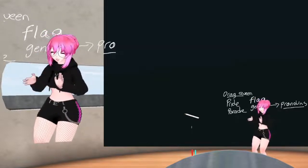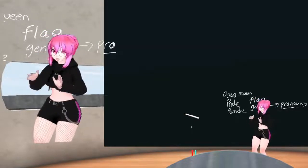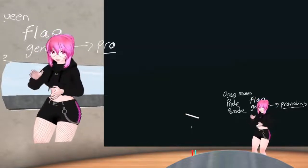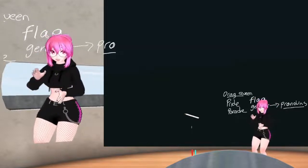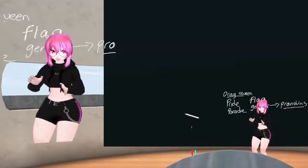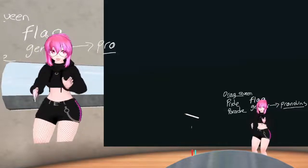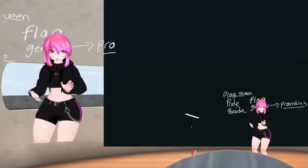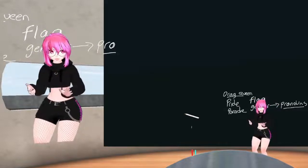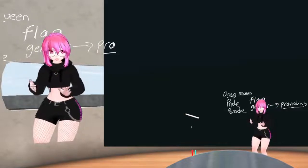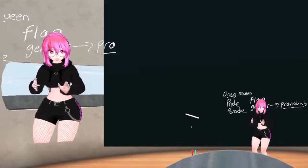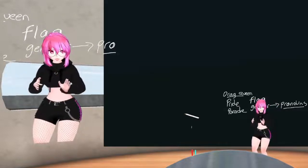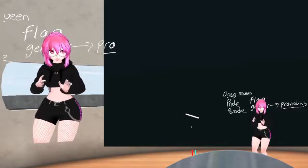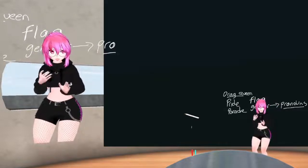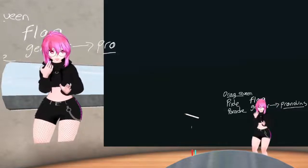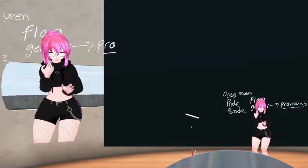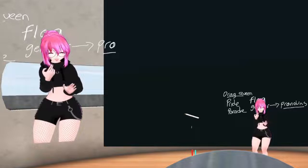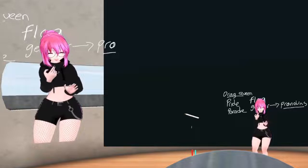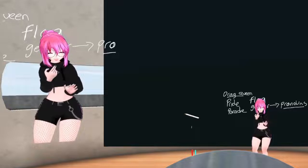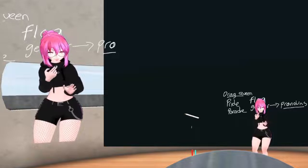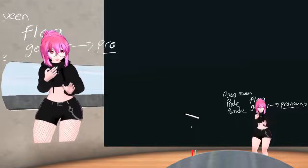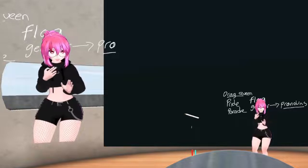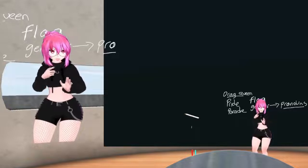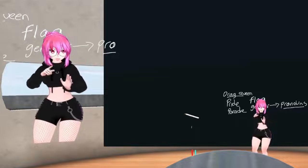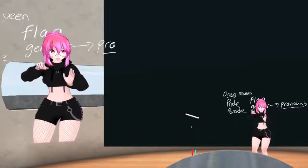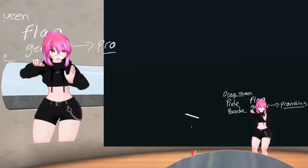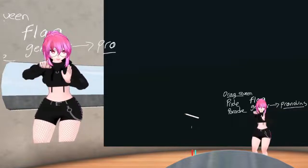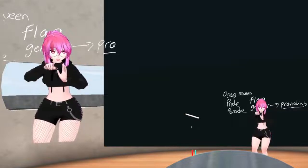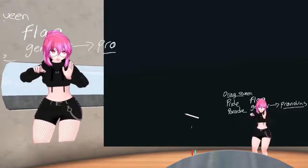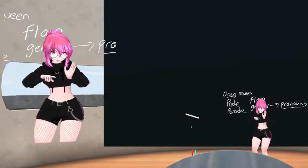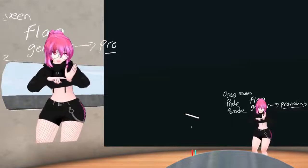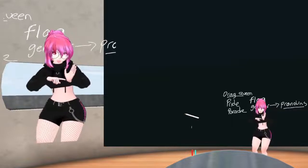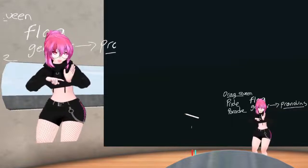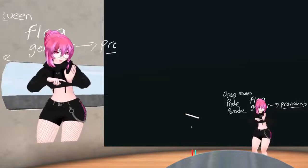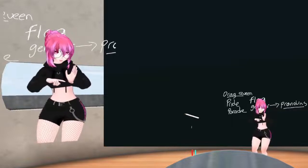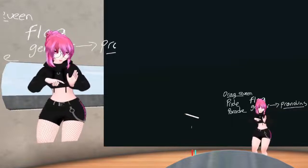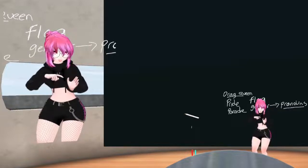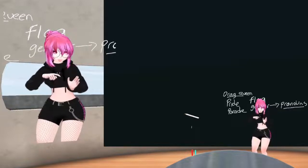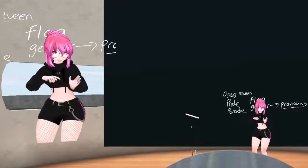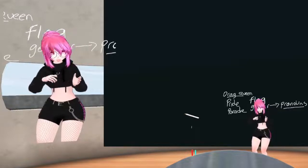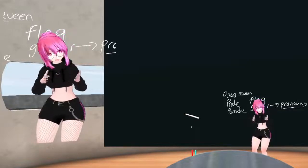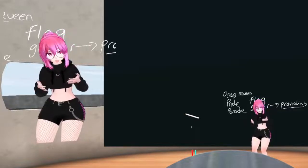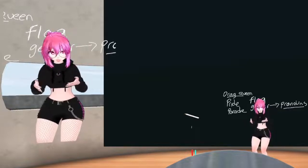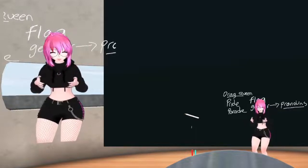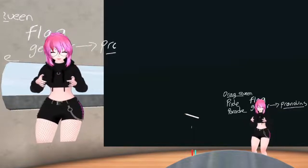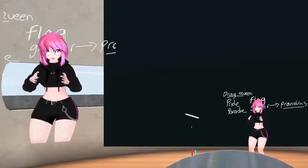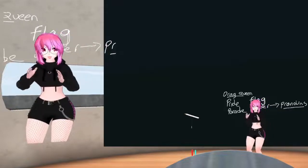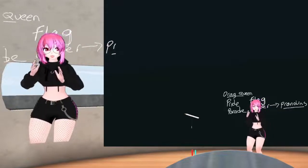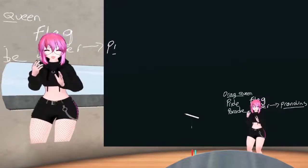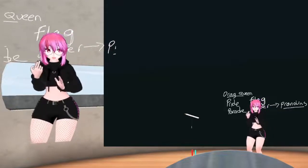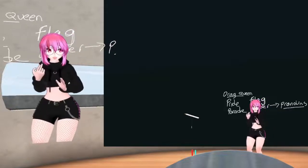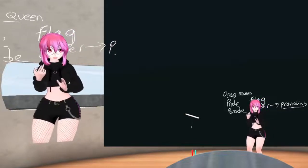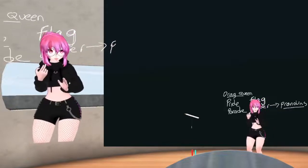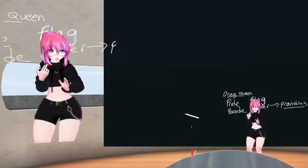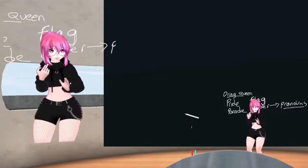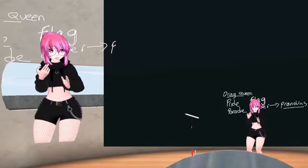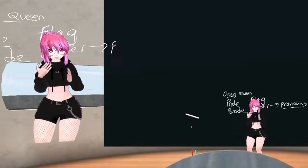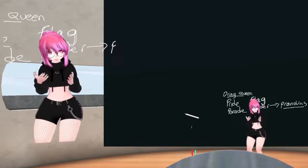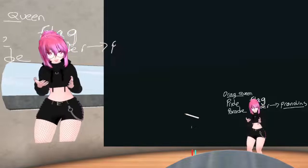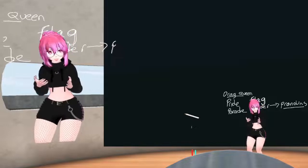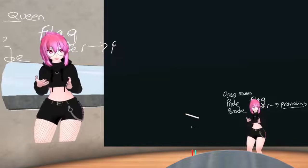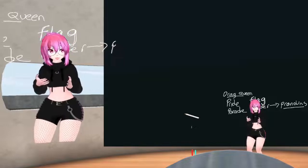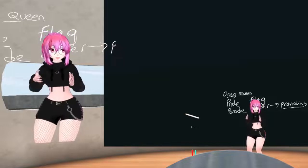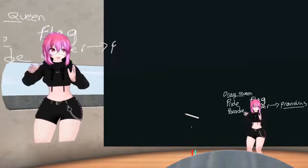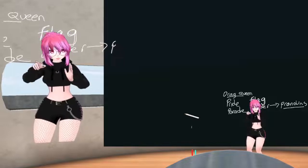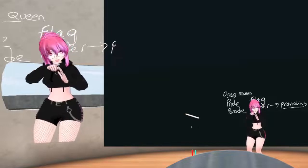but the thing is it kind of ends up looking like you're saying two, like you're saying like girl, boy, which is kind of like like you're doing two motions,